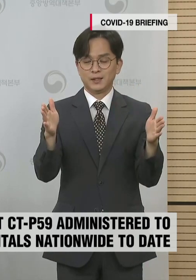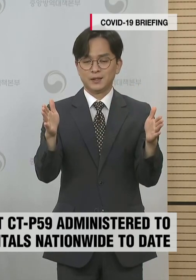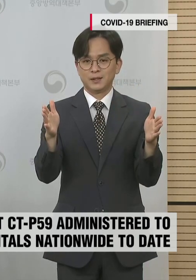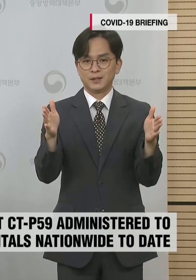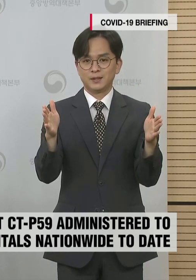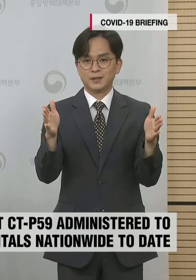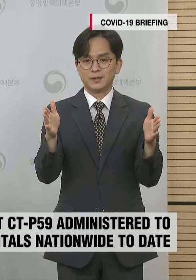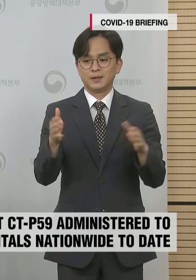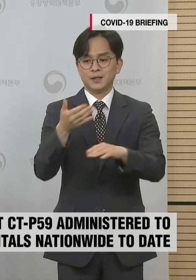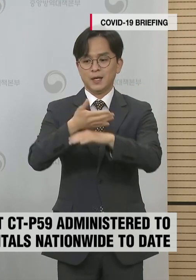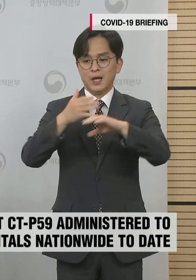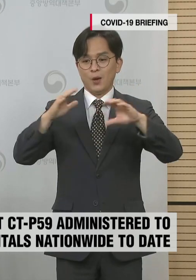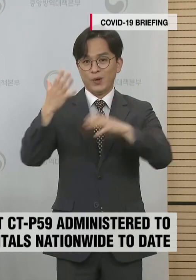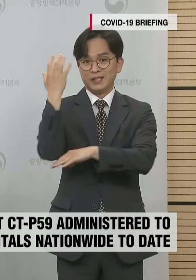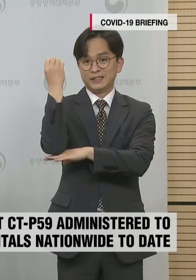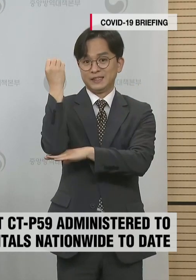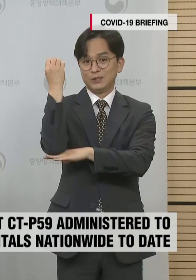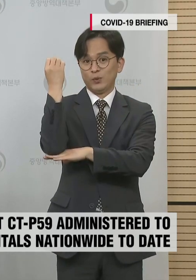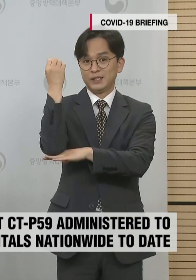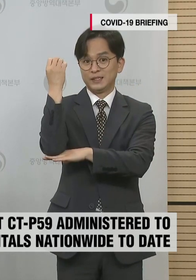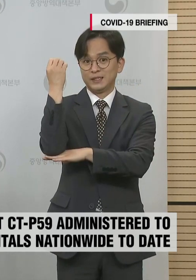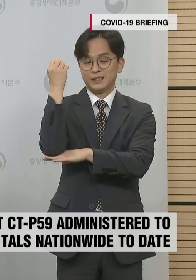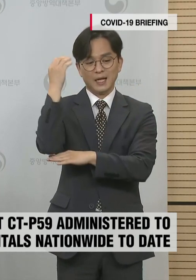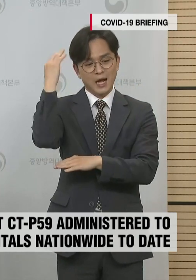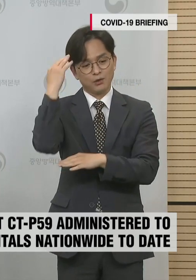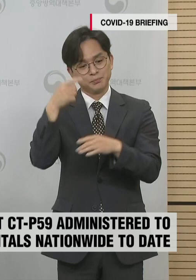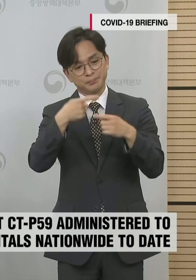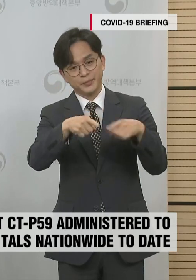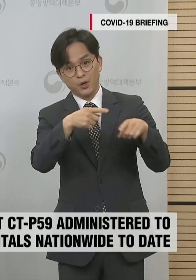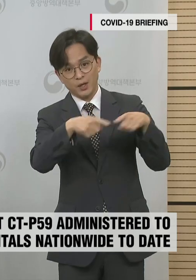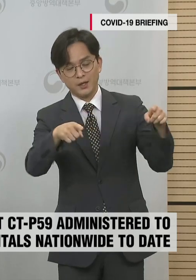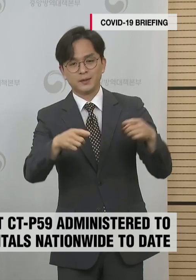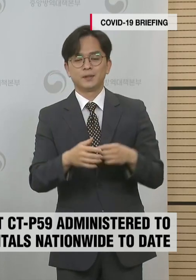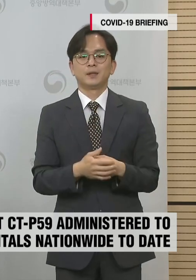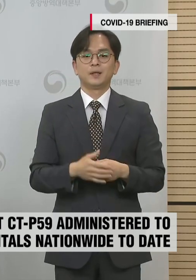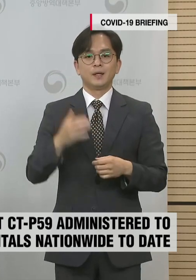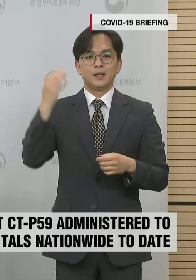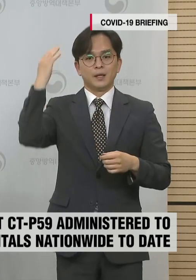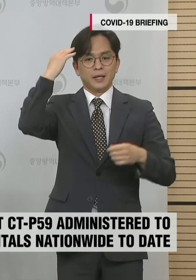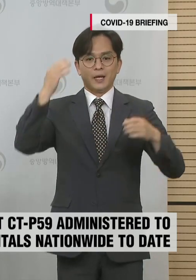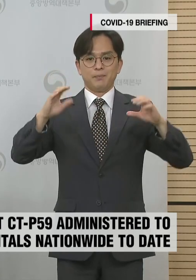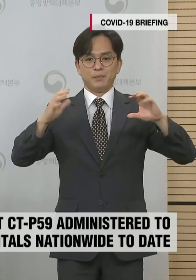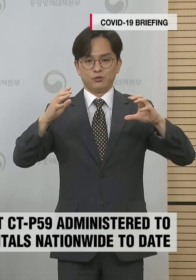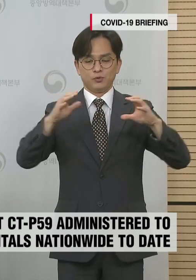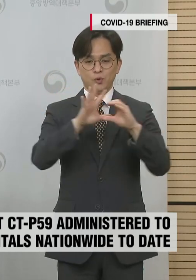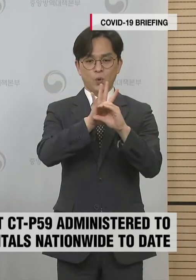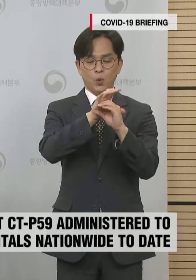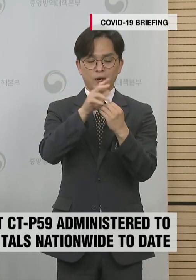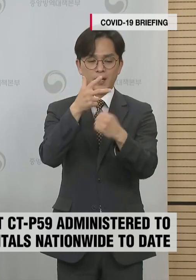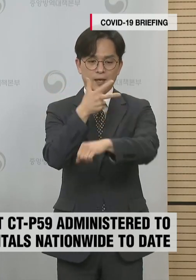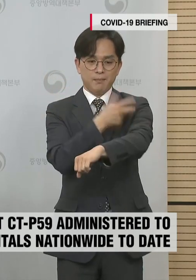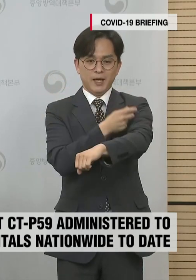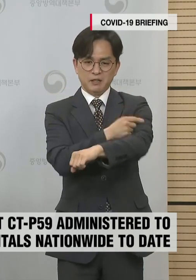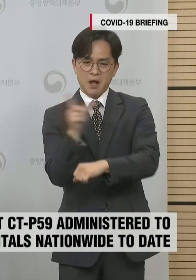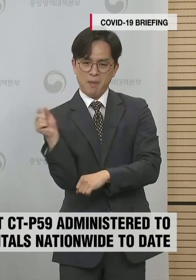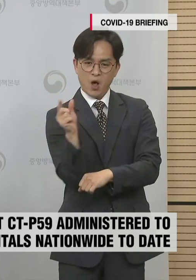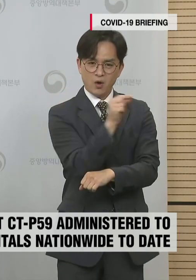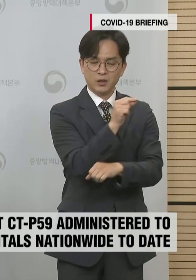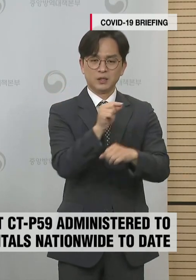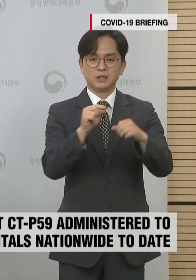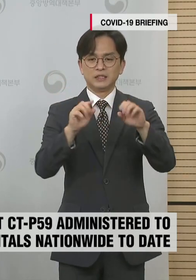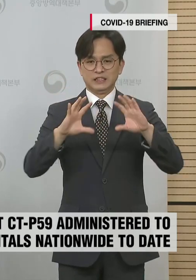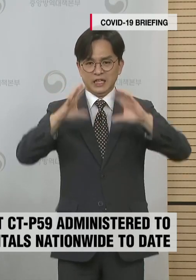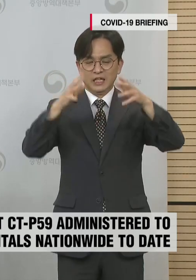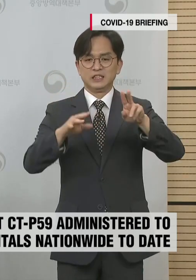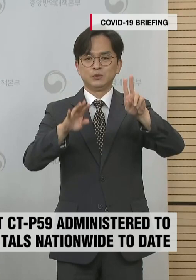now. Right now, South Korea has been one of the latecomers in terms of the COVID-19